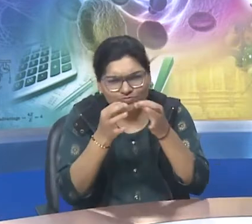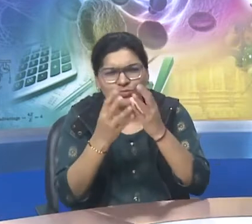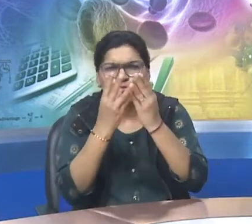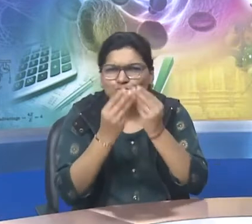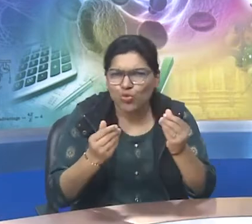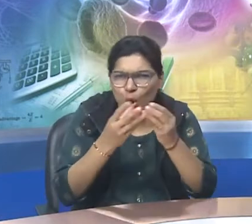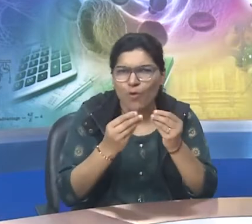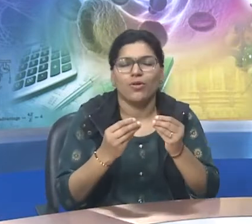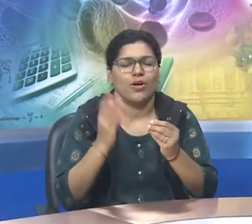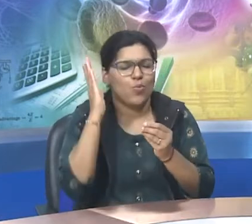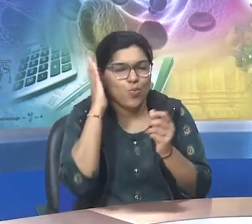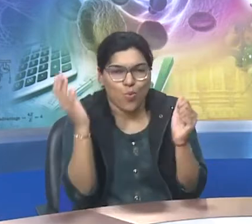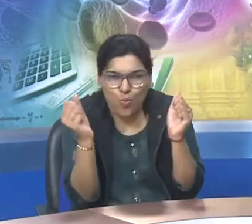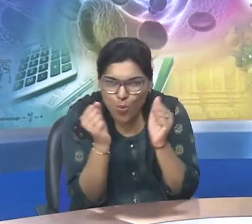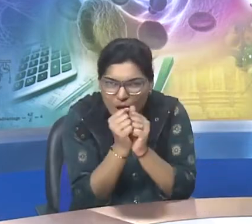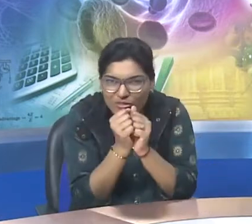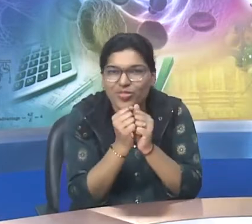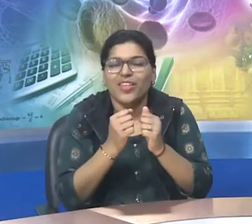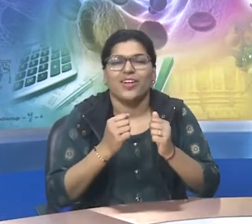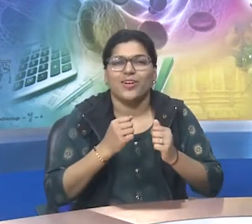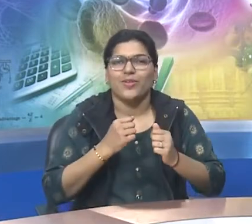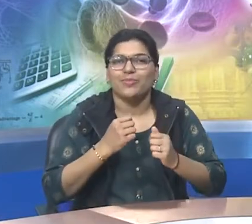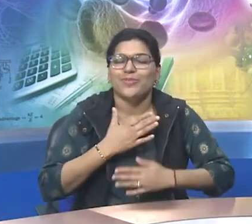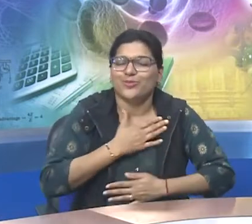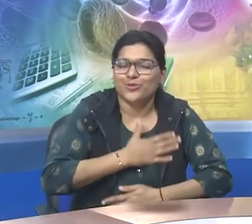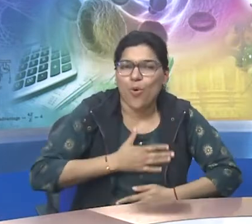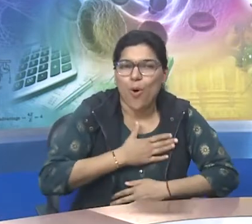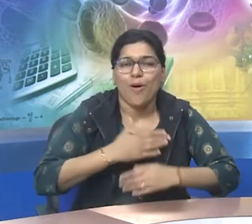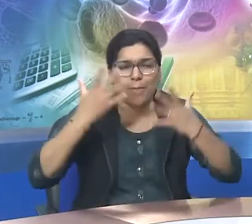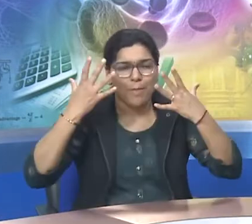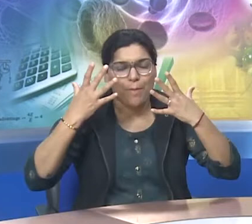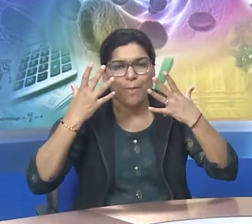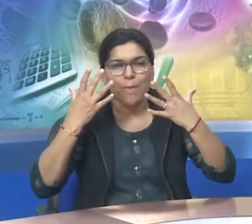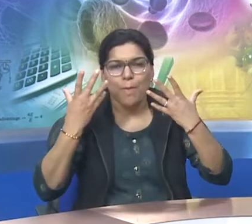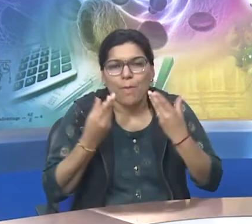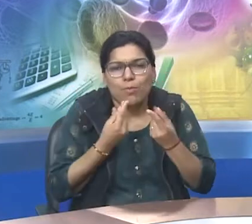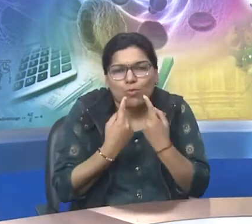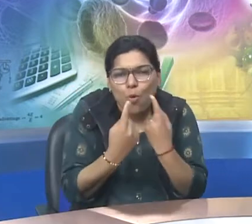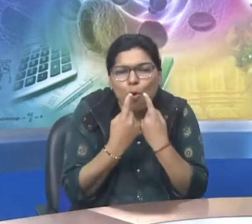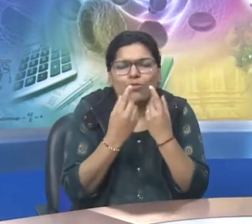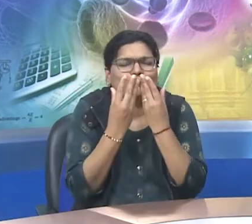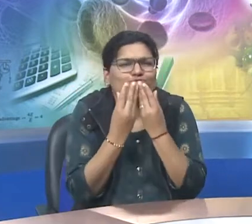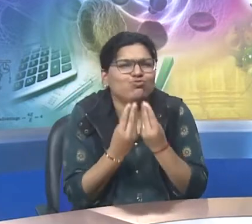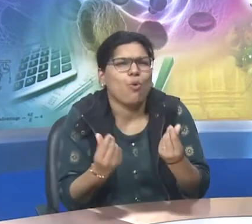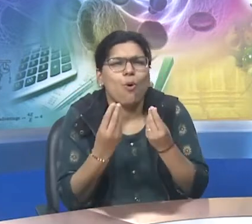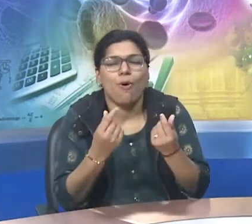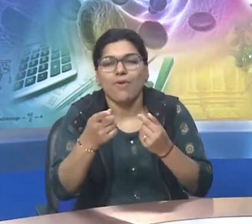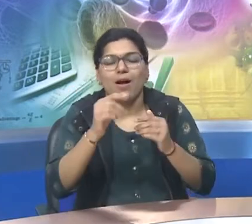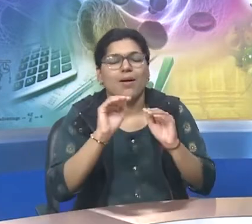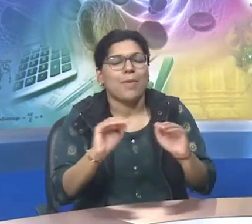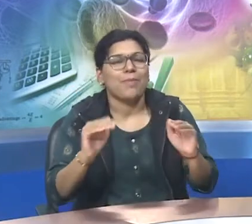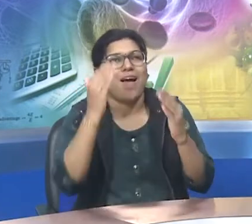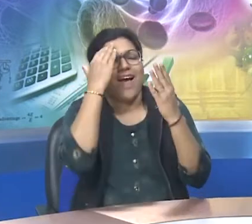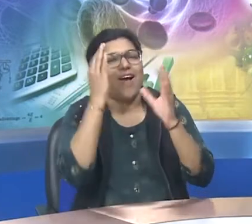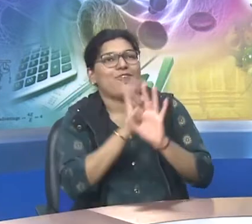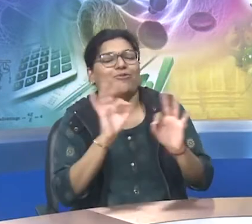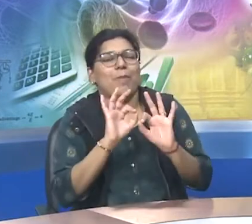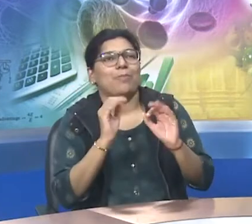tell stories, they solve our problem, and we all, when we talk with our